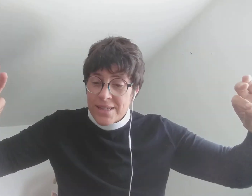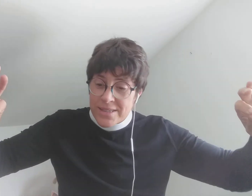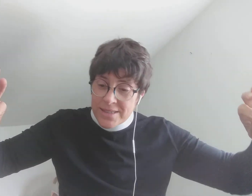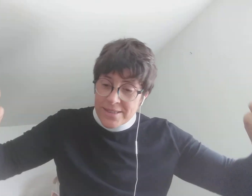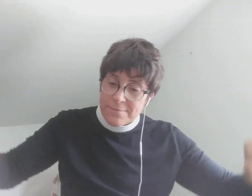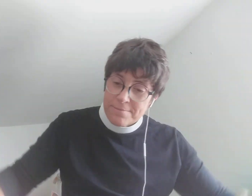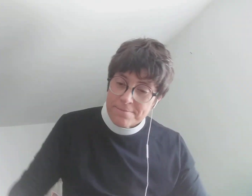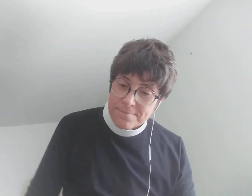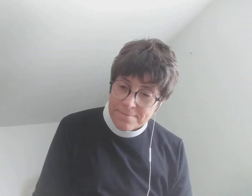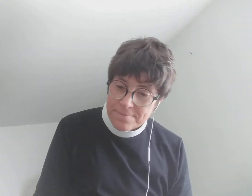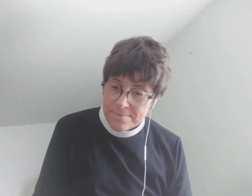peace.